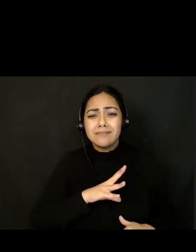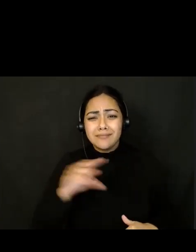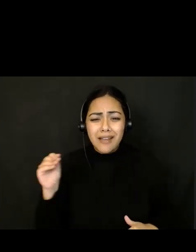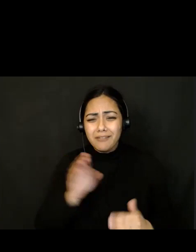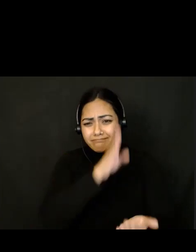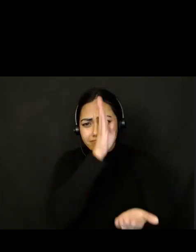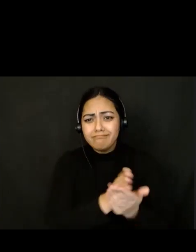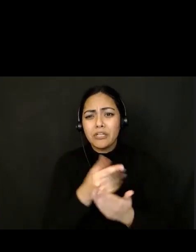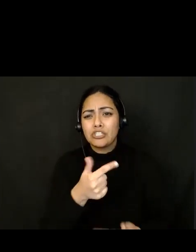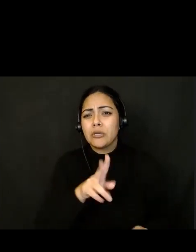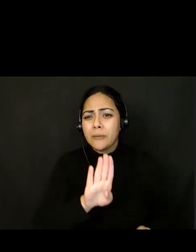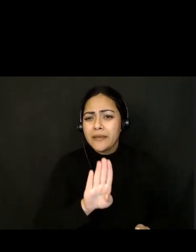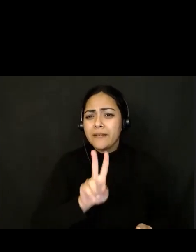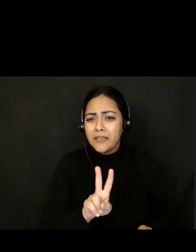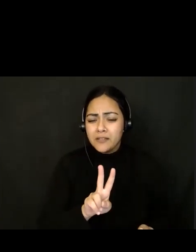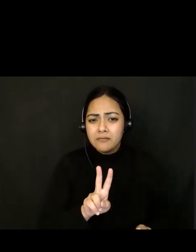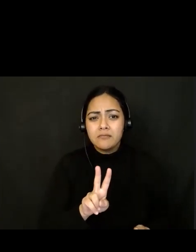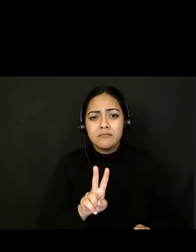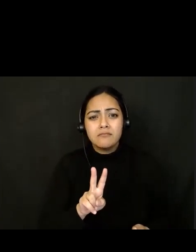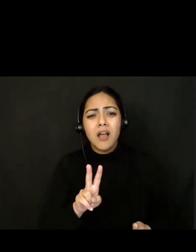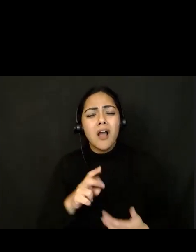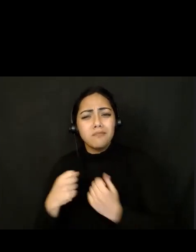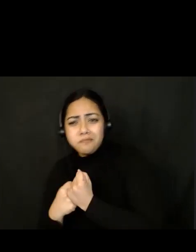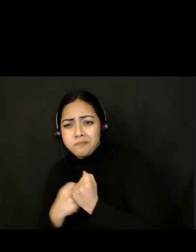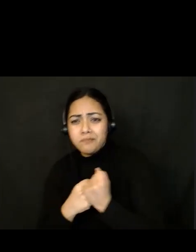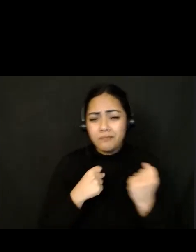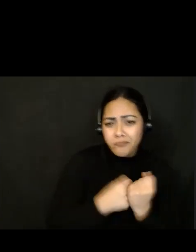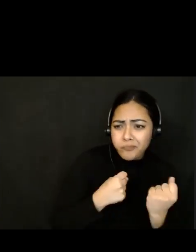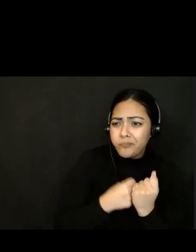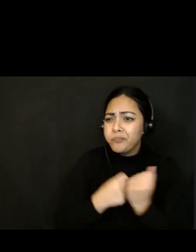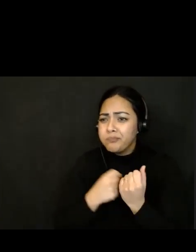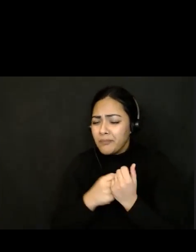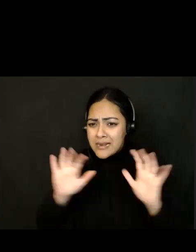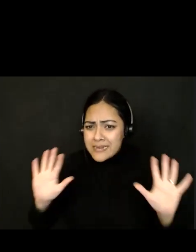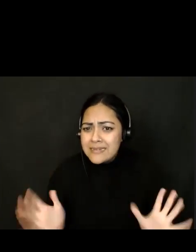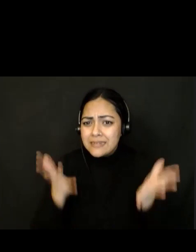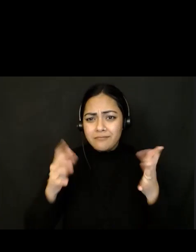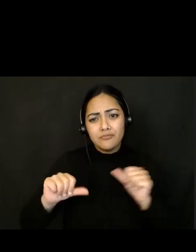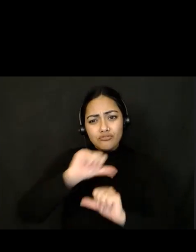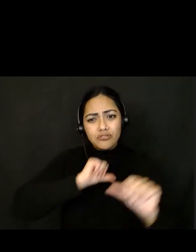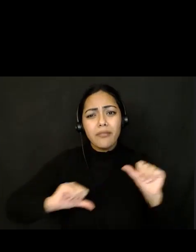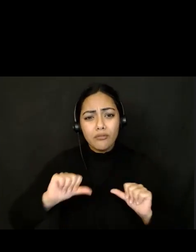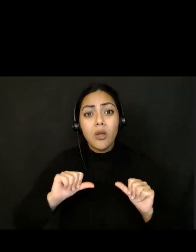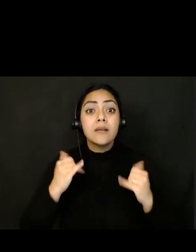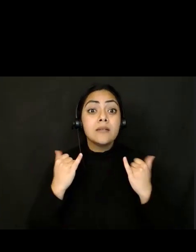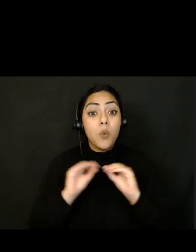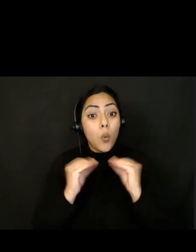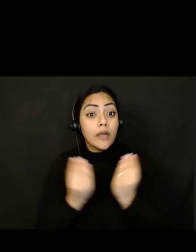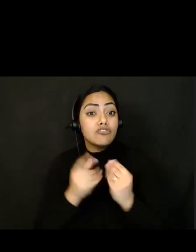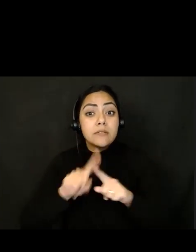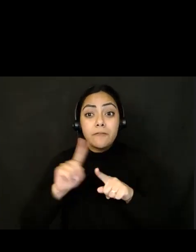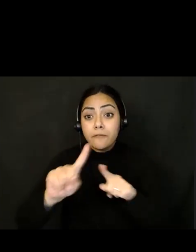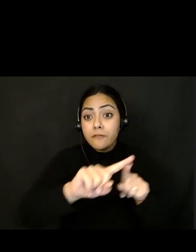also keep building each other up and supporting each other. Connect with one organization from today's conference for